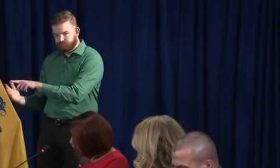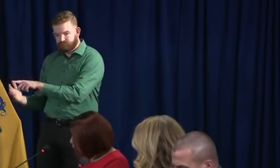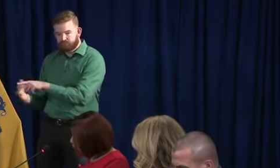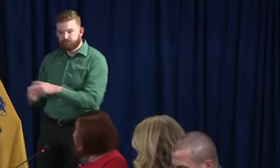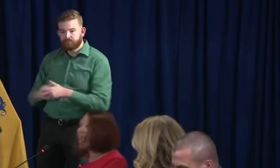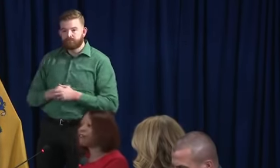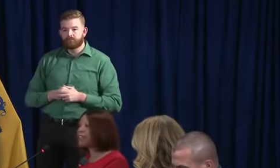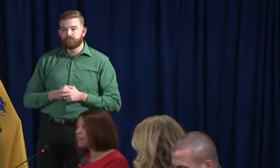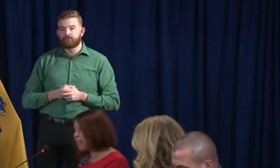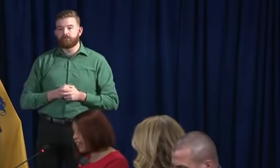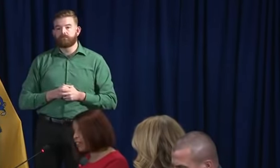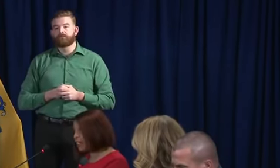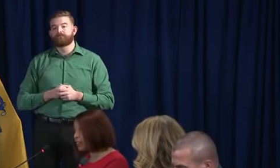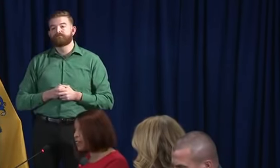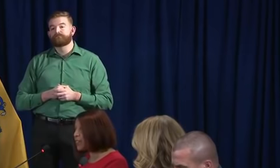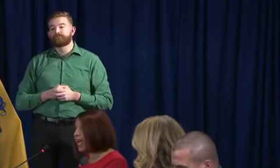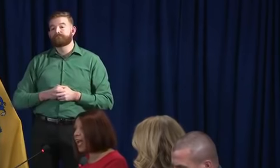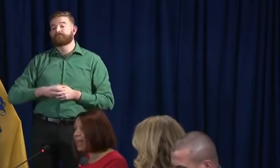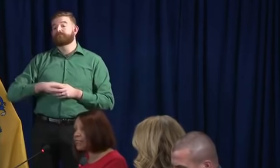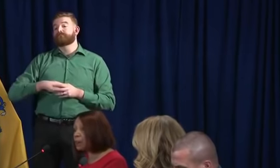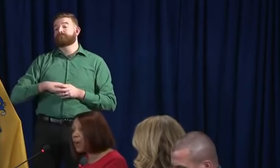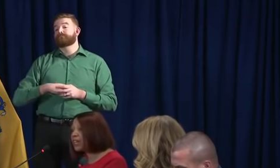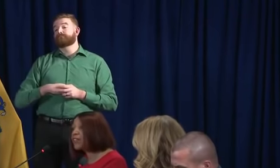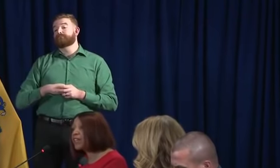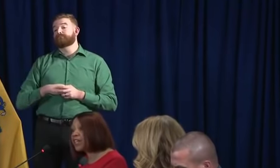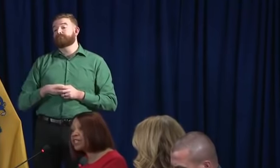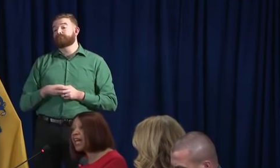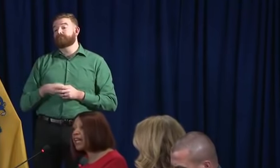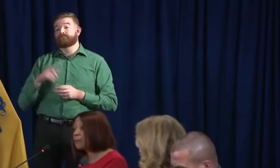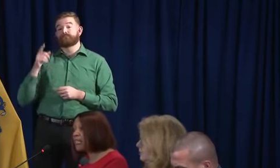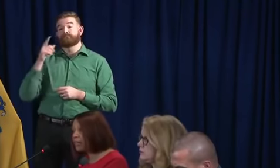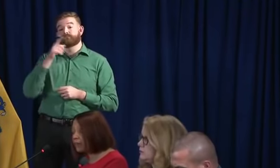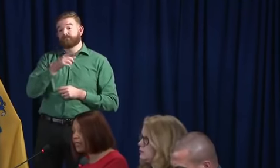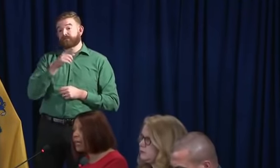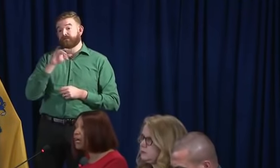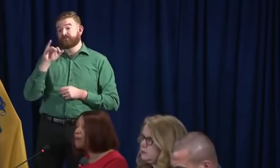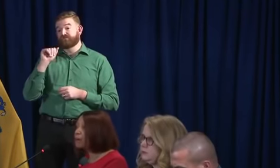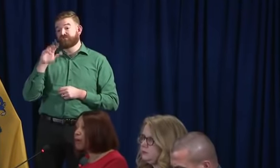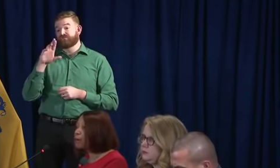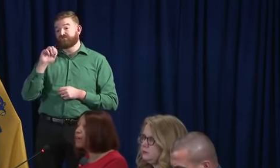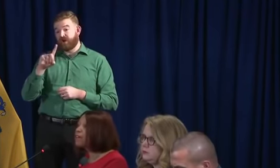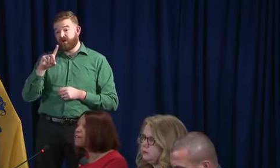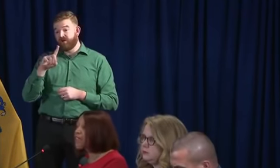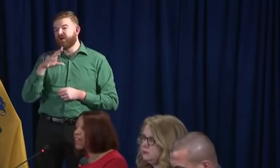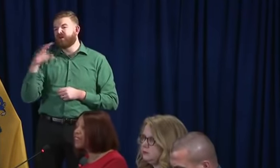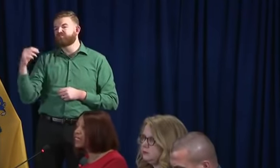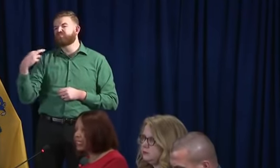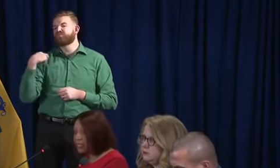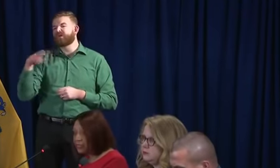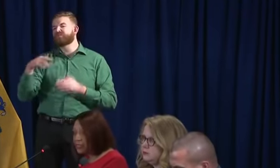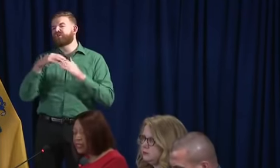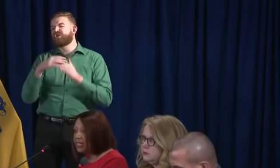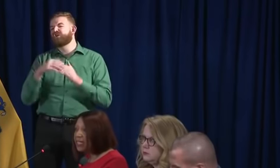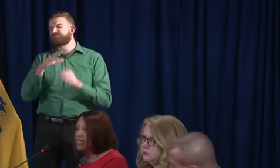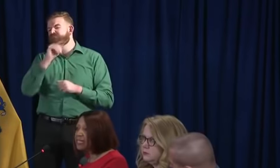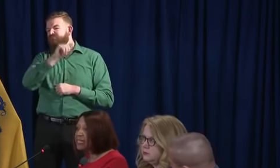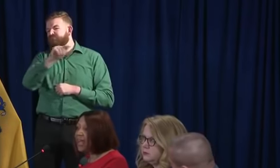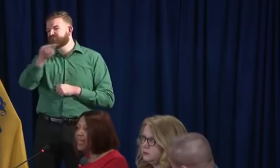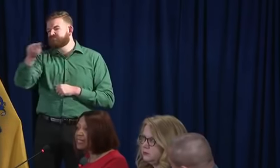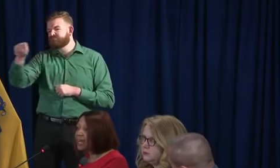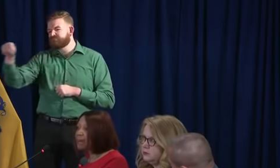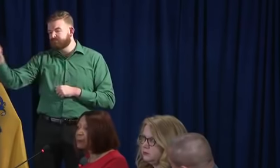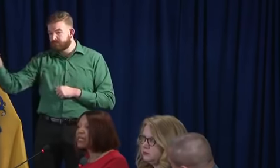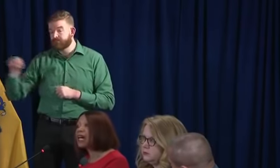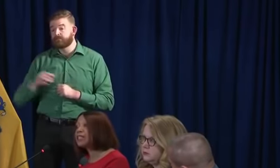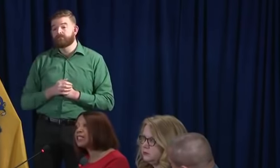on Jared and the faith leaders. And one of the things I am hearing from faith leaders is